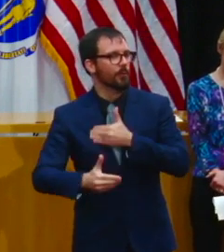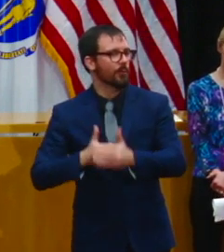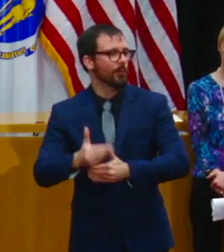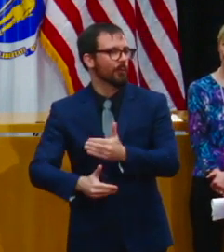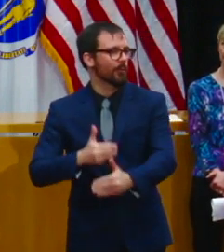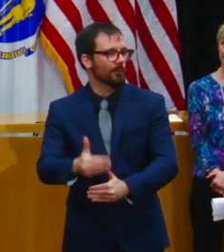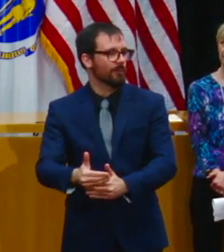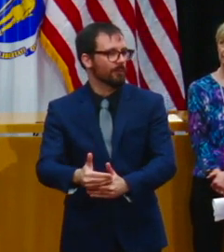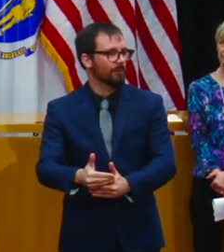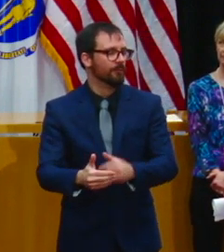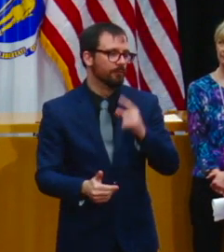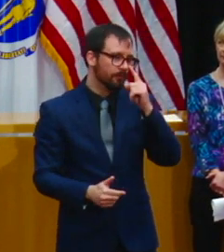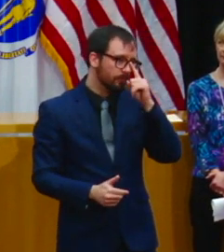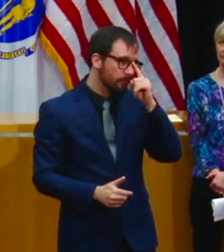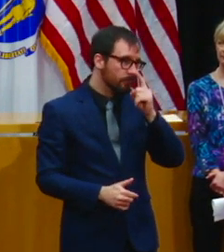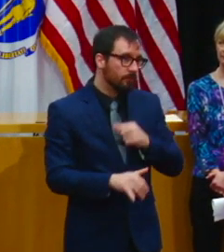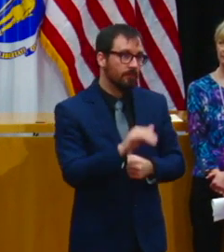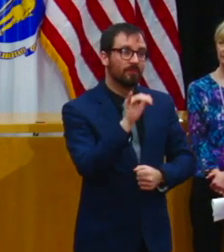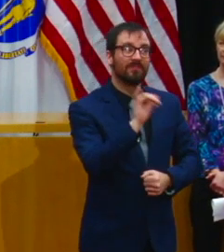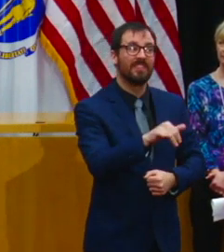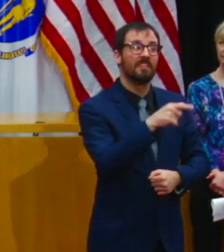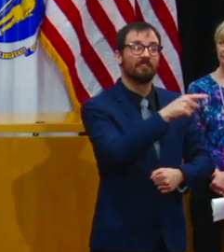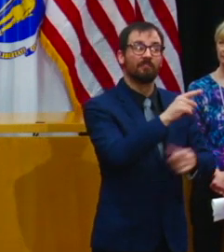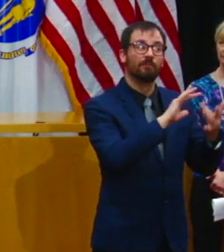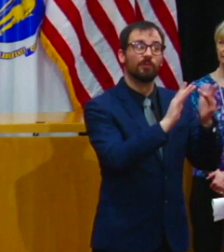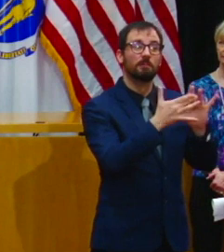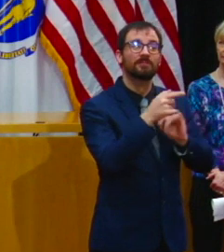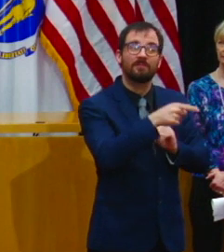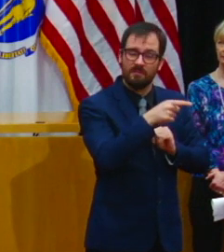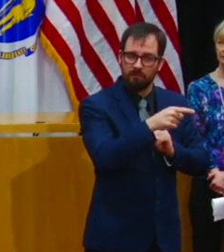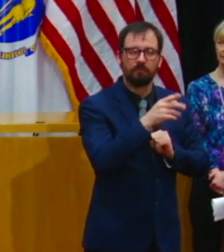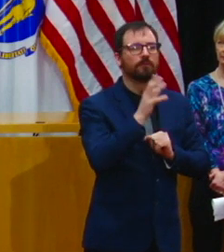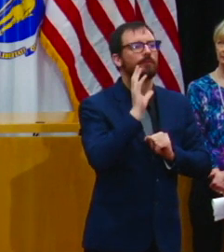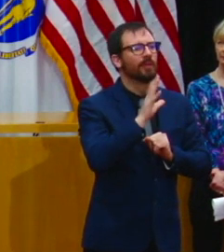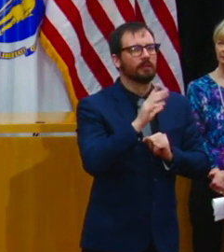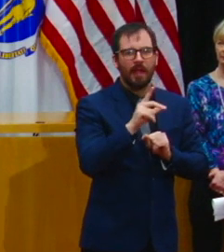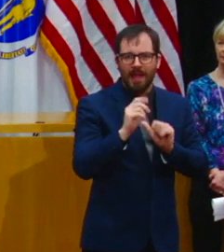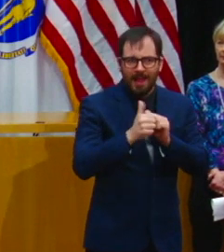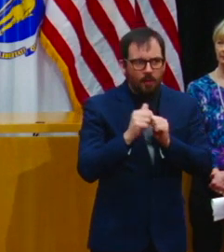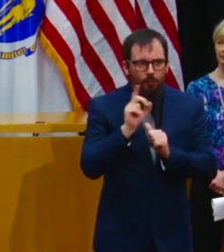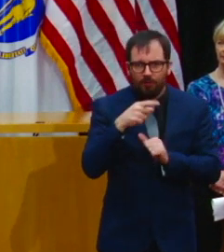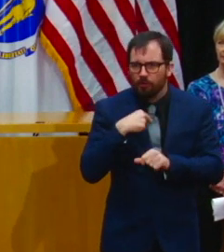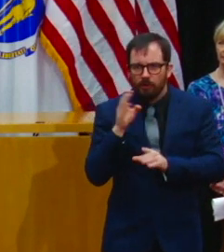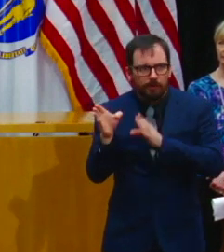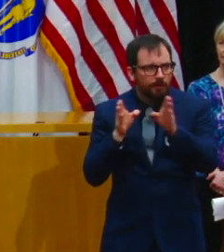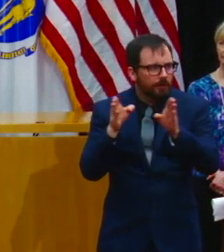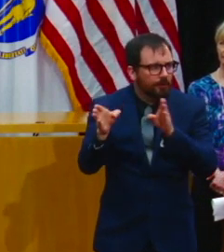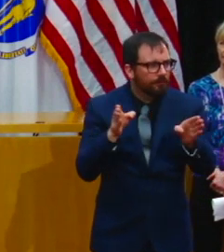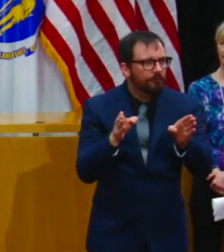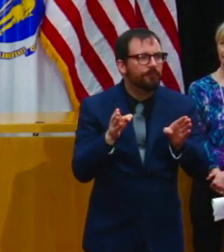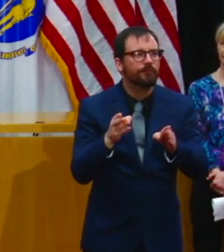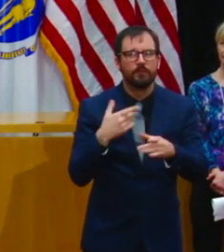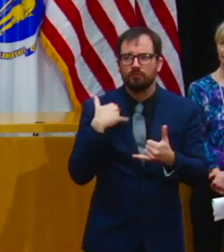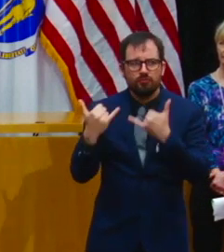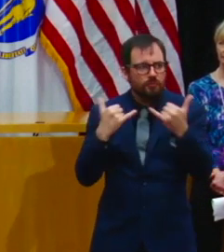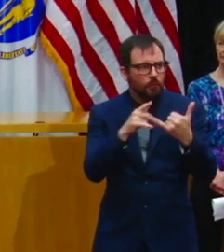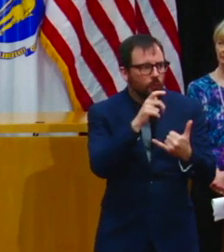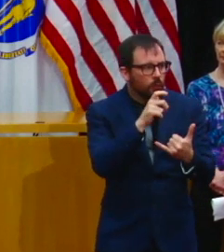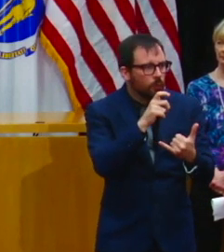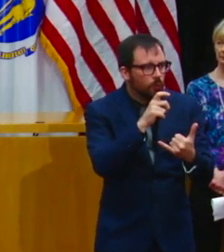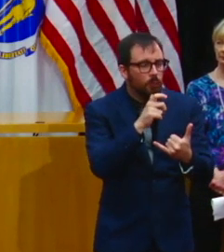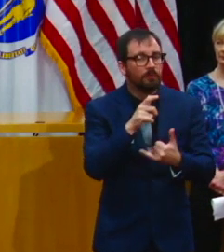COVID-19, they'll be directed to other resources. Those resources include a portal linked up with their health insurance